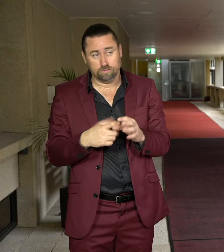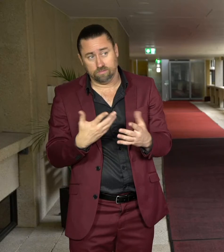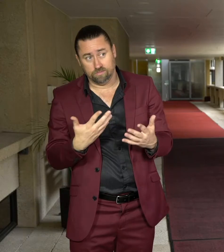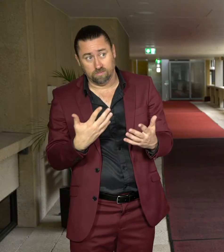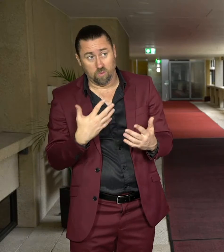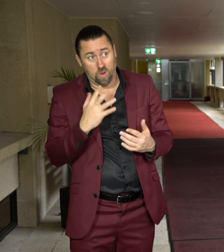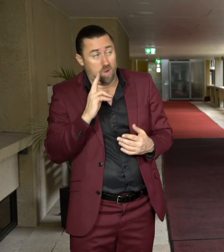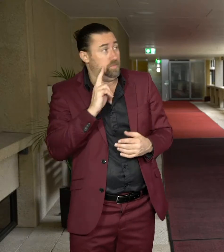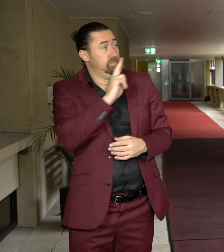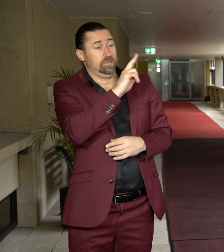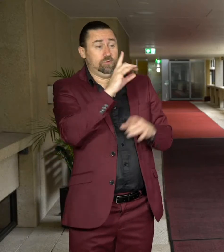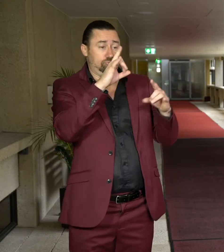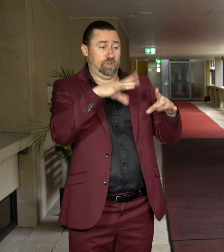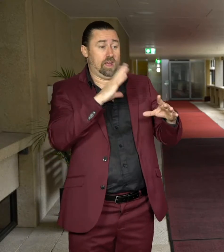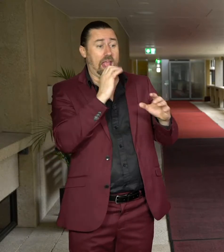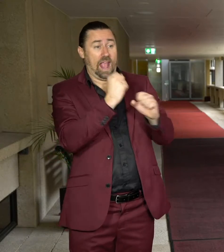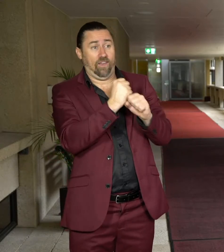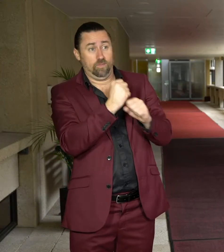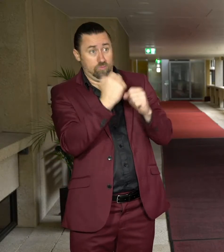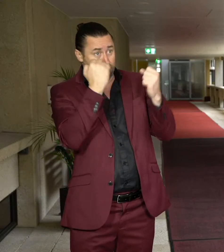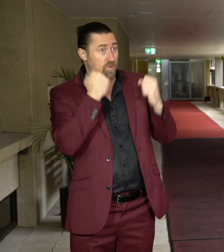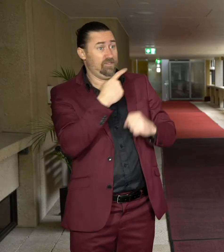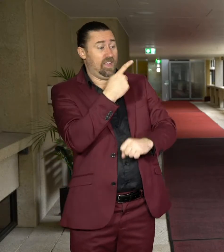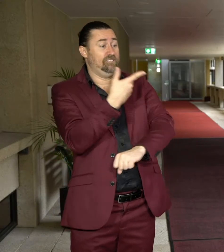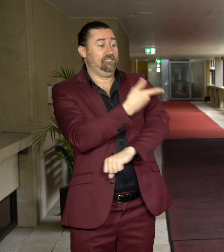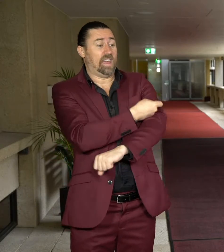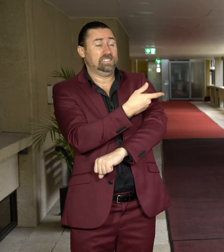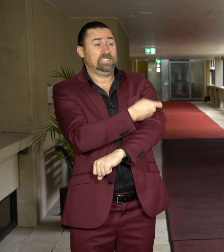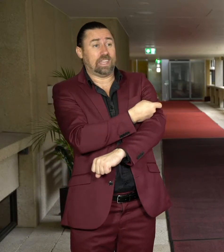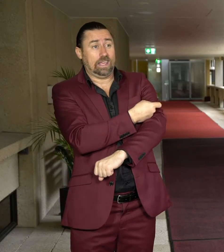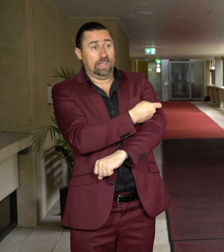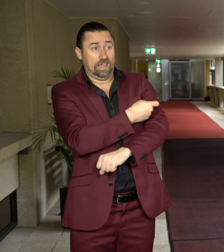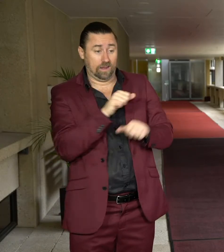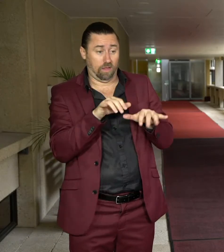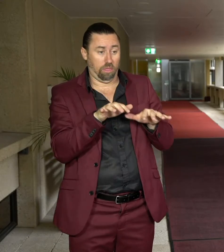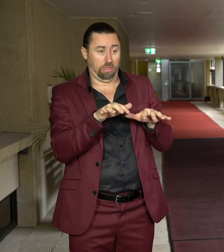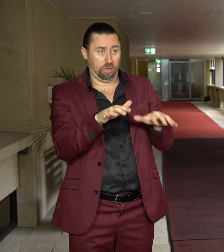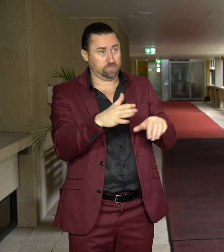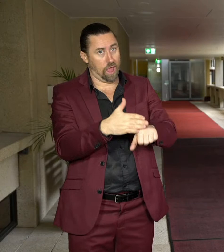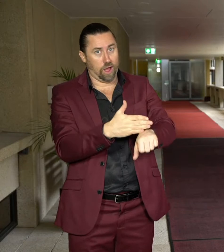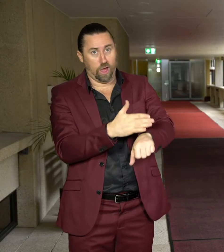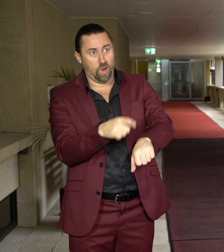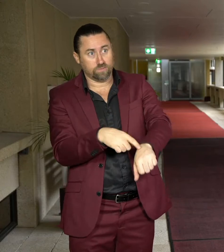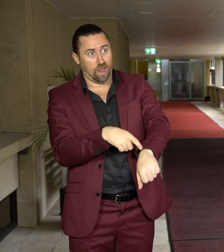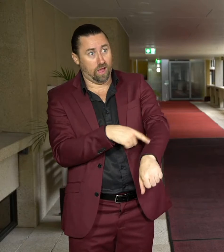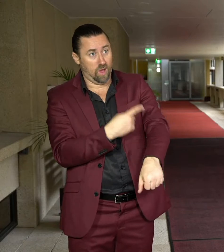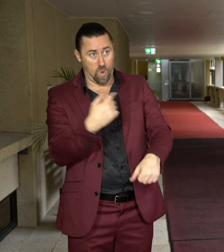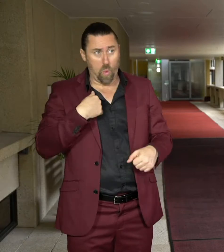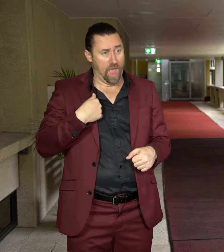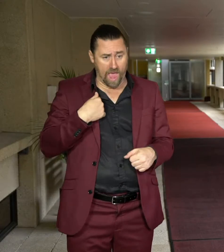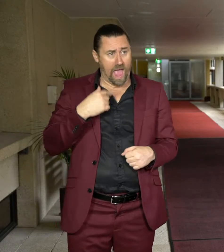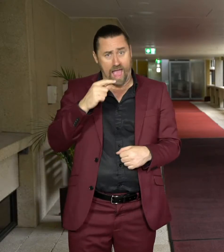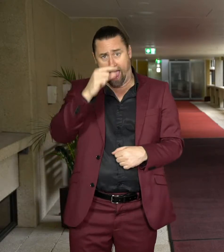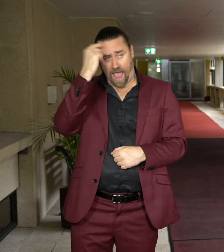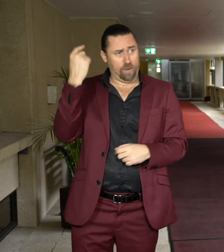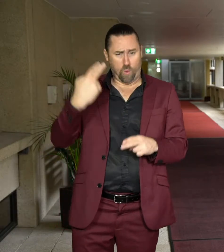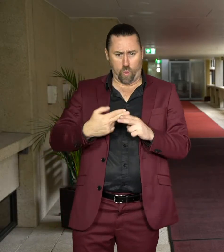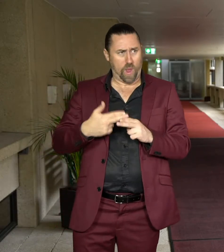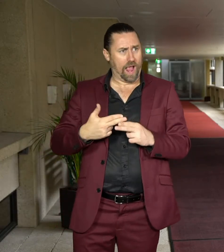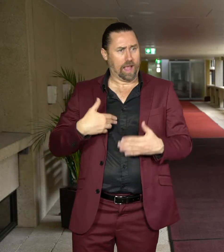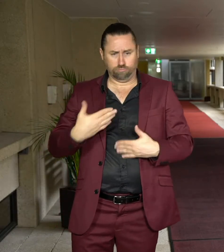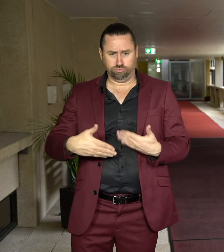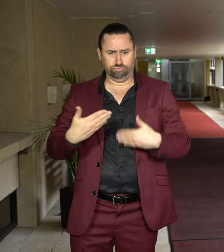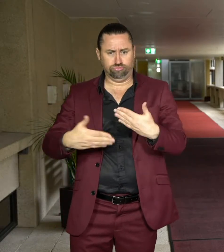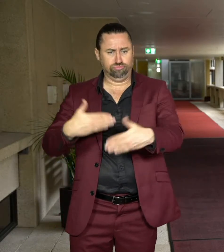Commonwealth thinks the timeframes on the vaccine actually are, but we hope to have people vaccinated sooner, and certainly if we get the supply that we've